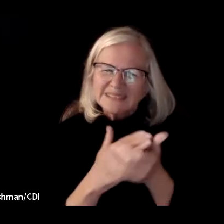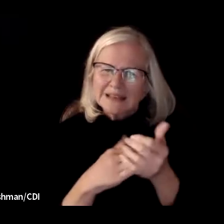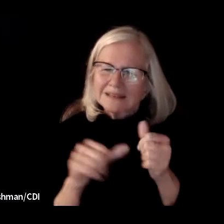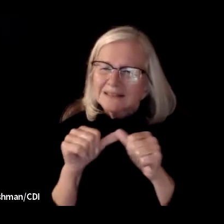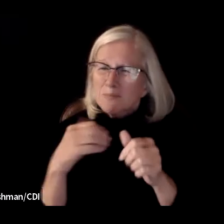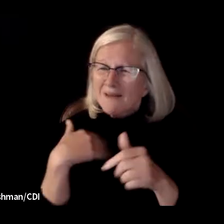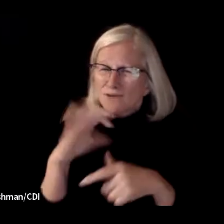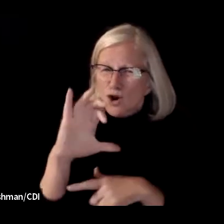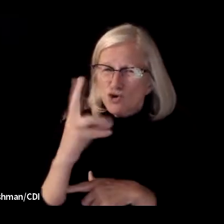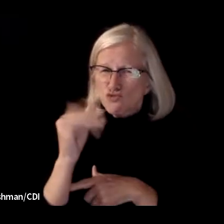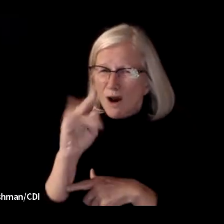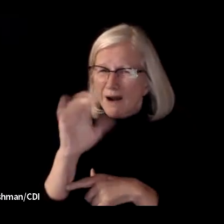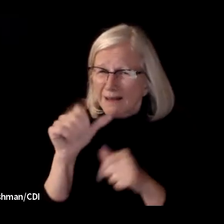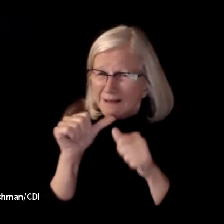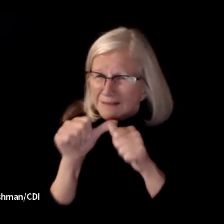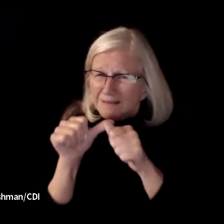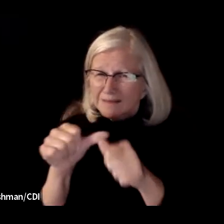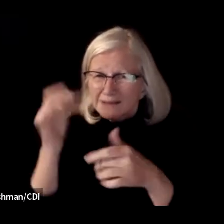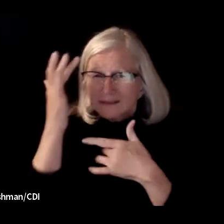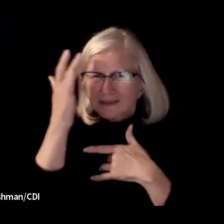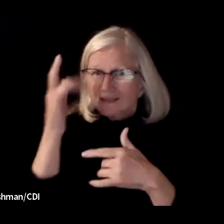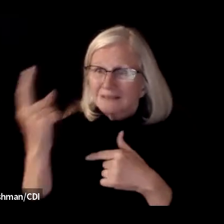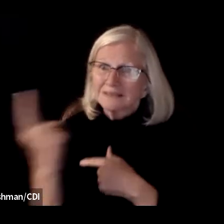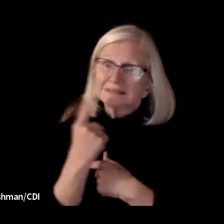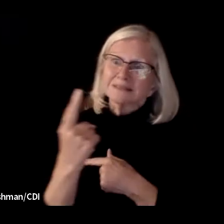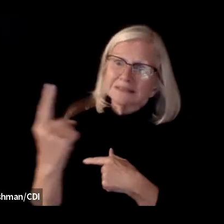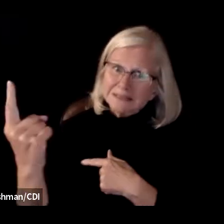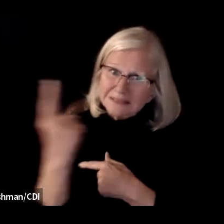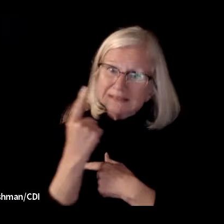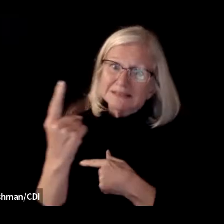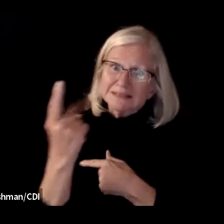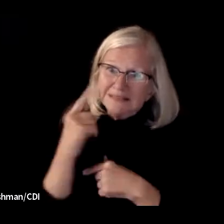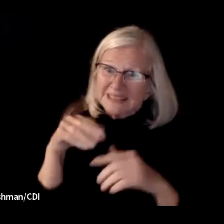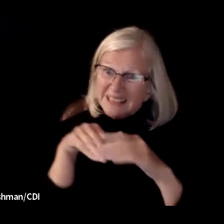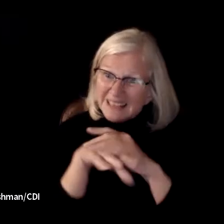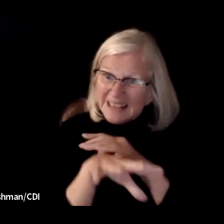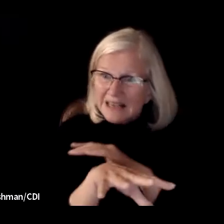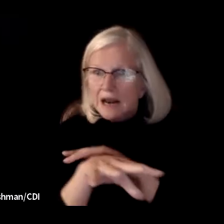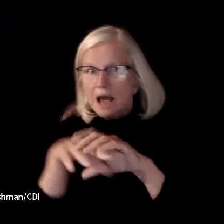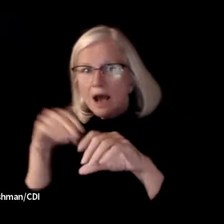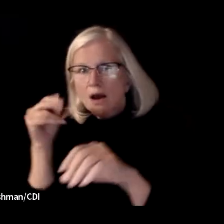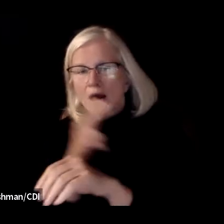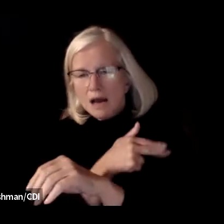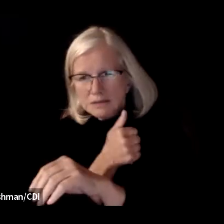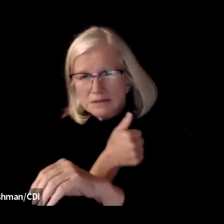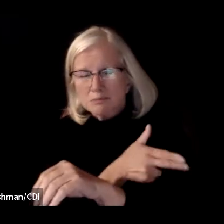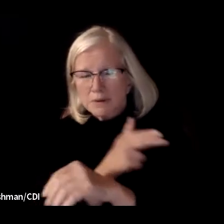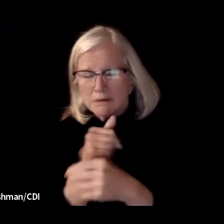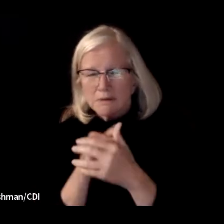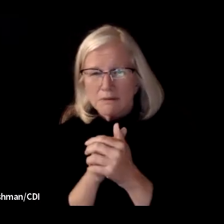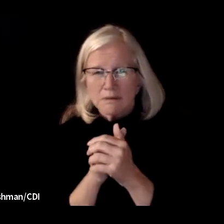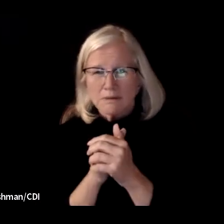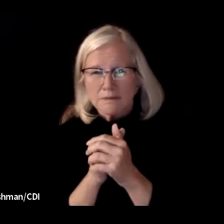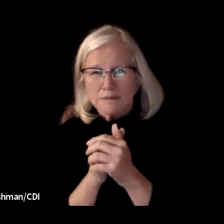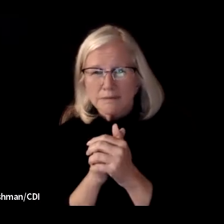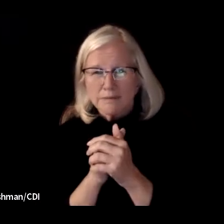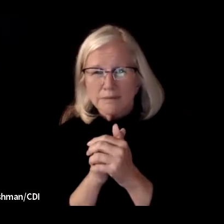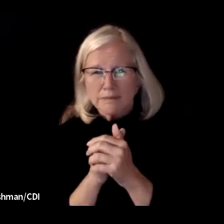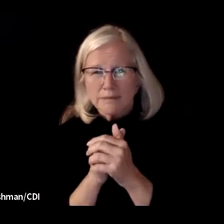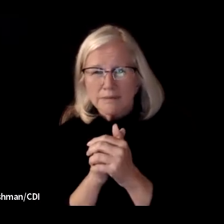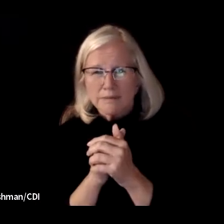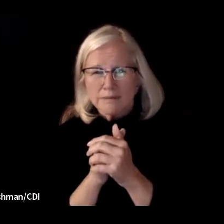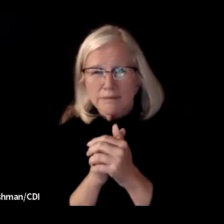to keep people well and out of the hospital and so forth. So we are getting, that